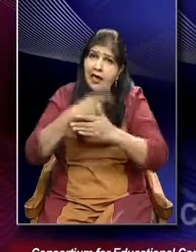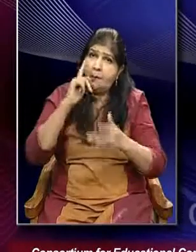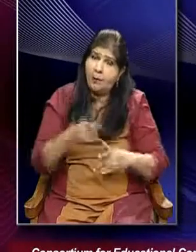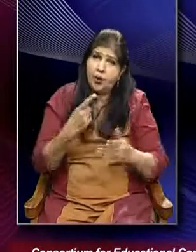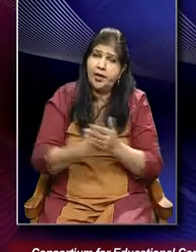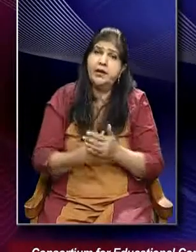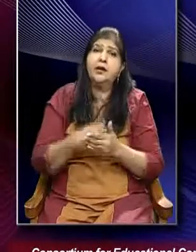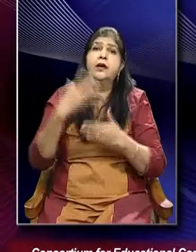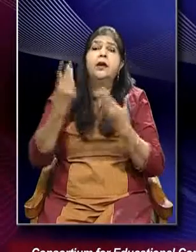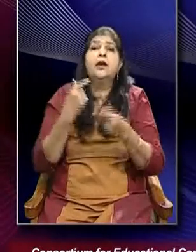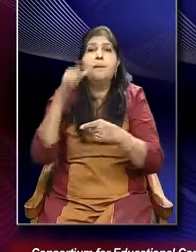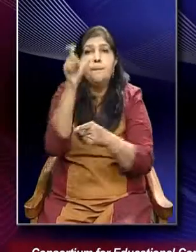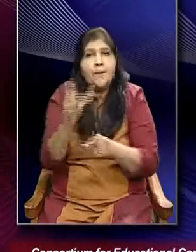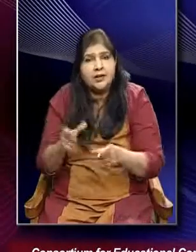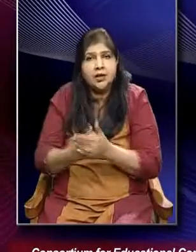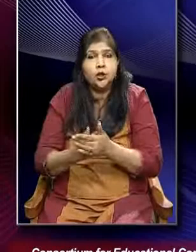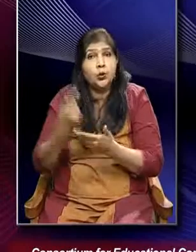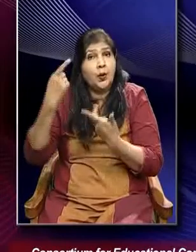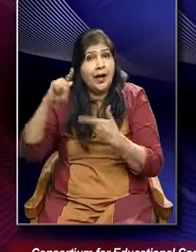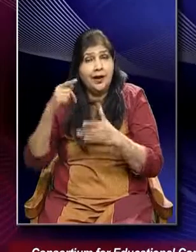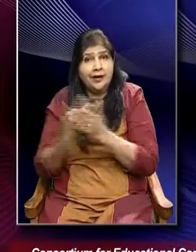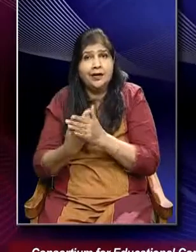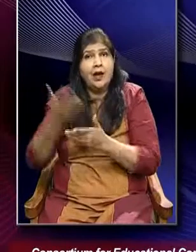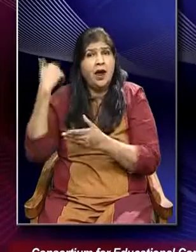important measures to correct the